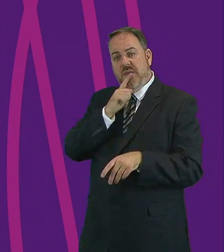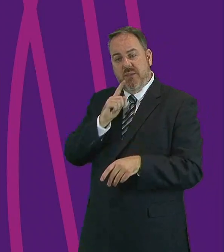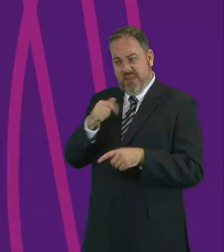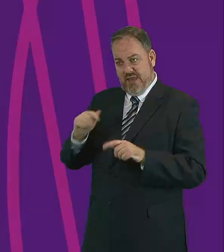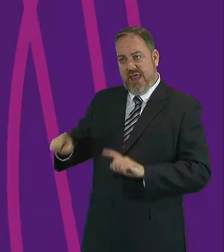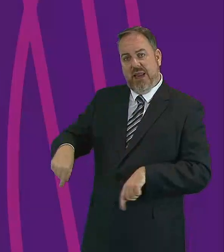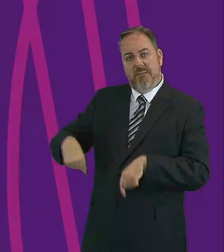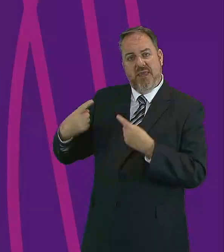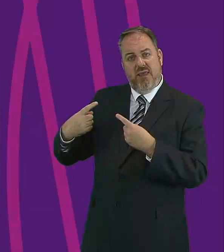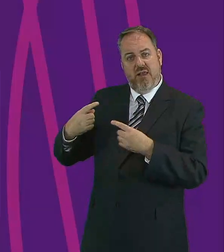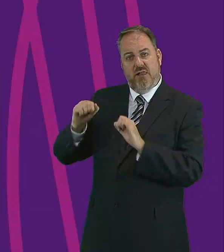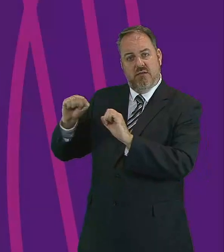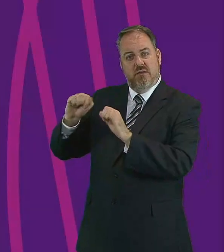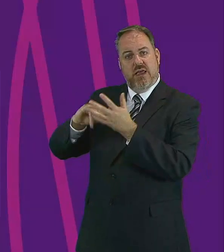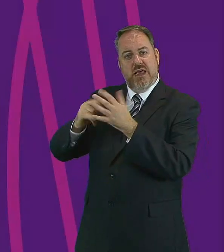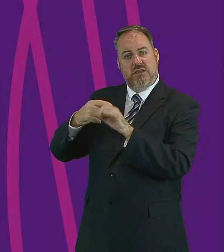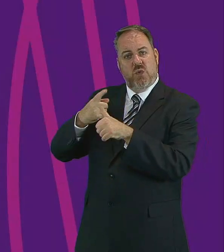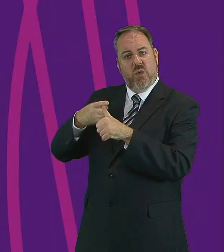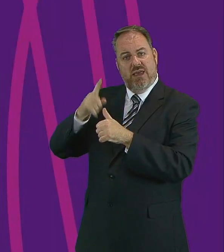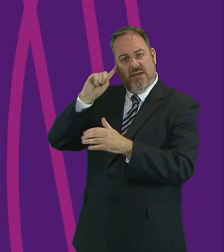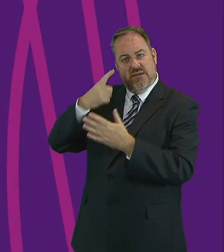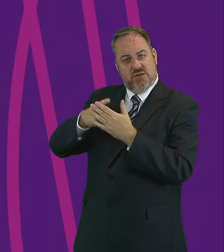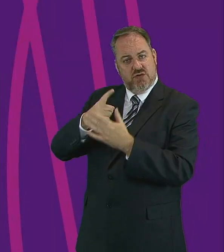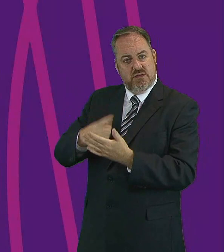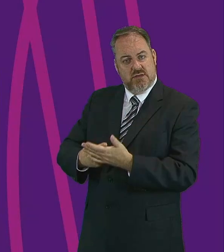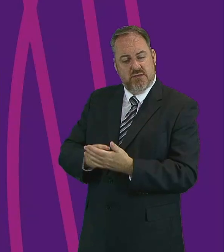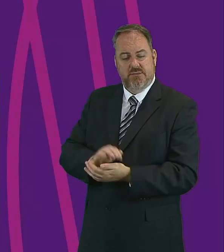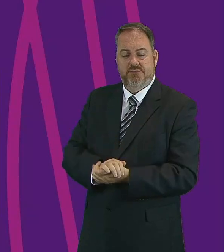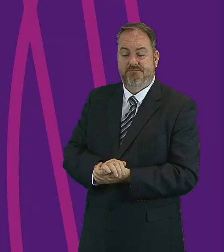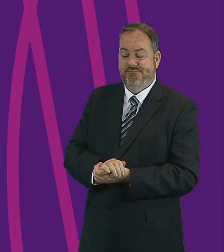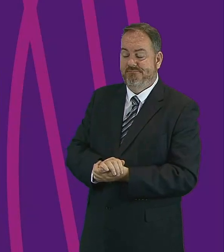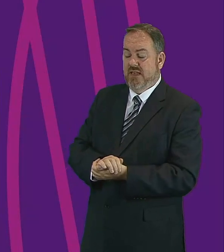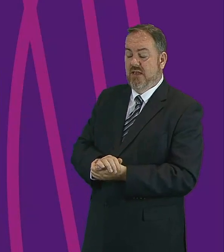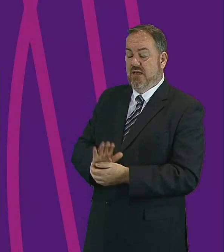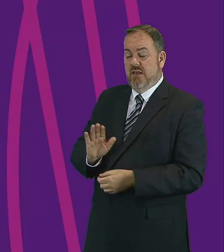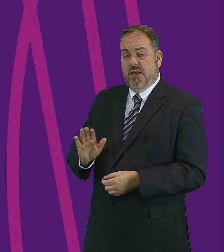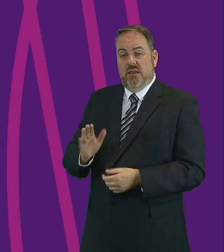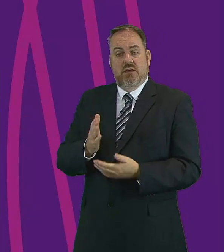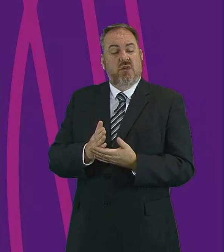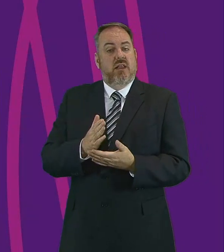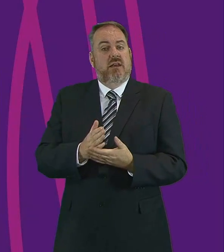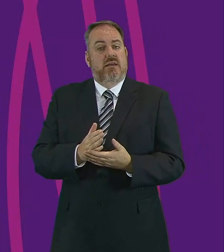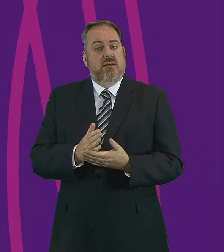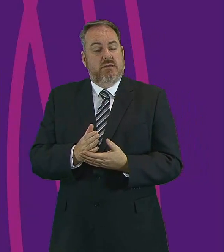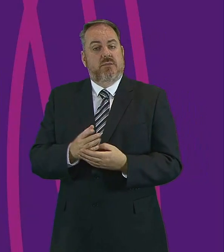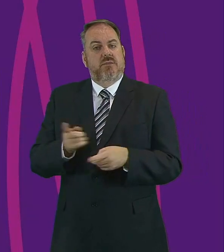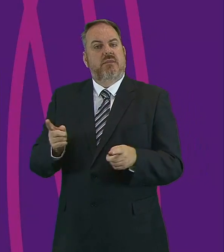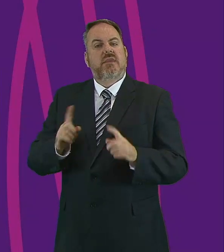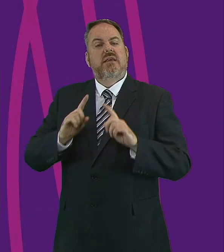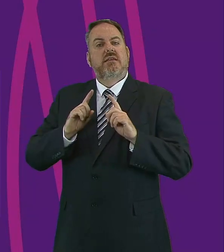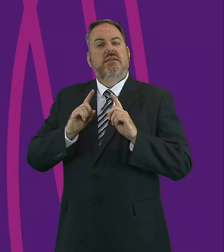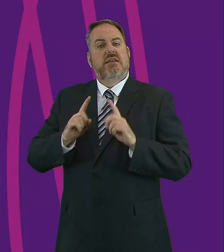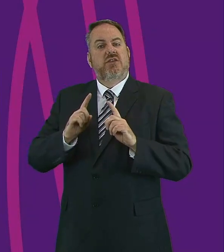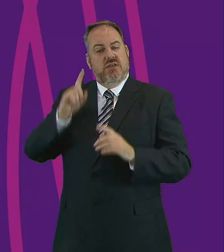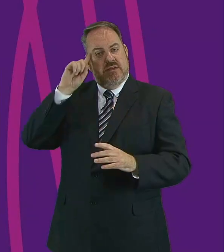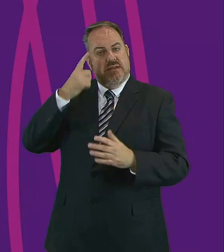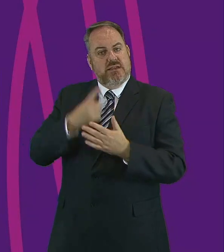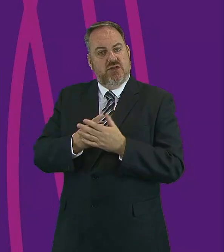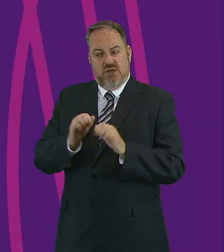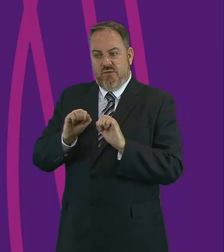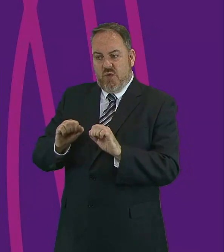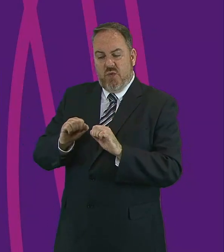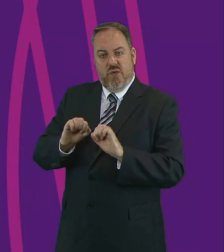The SQA have put forward options on appeals in the context of the position we reached on teacher judgments for this